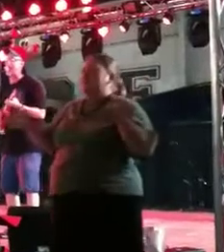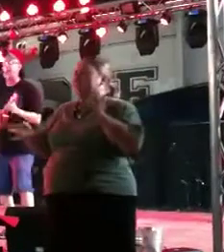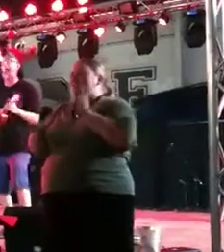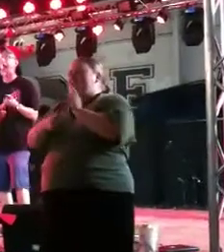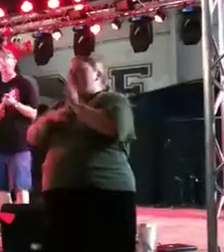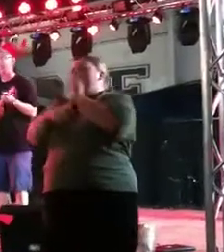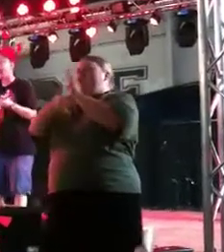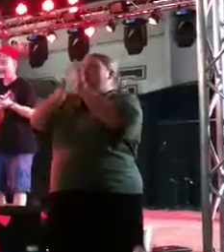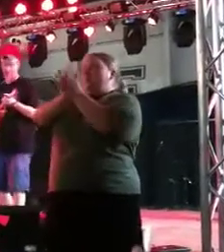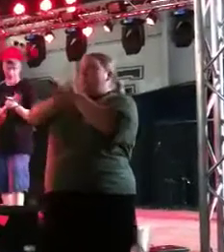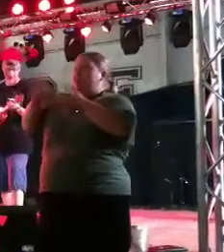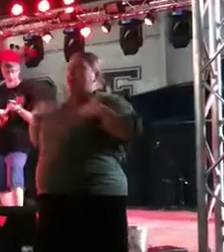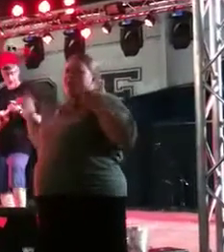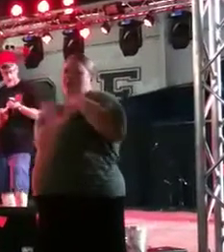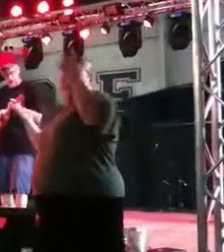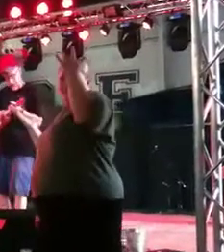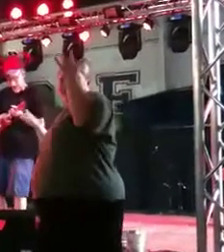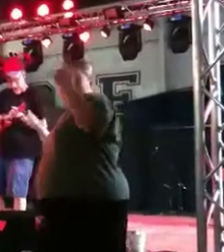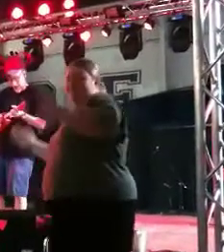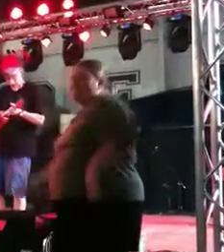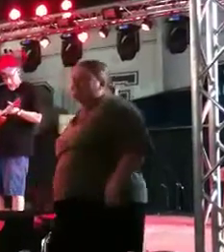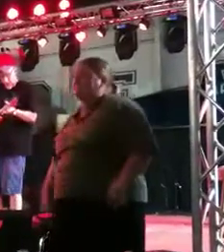in being happy?